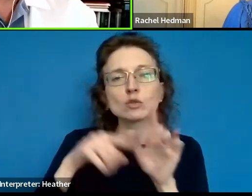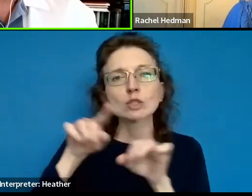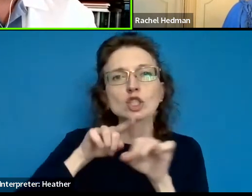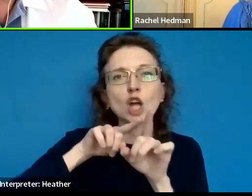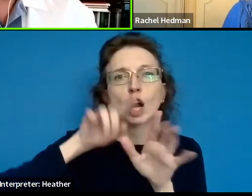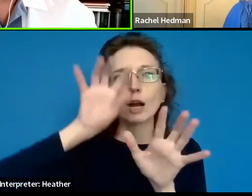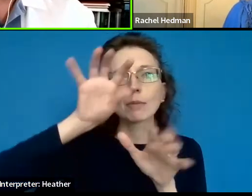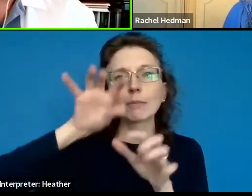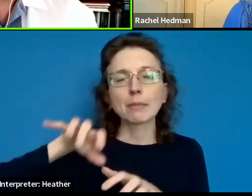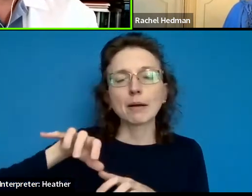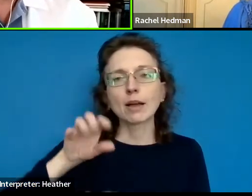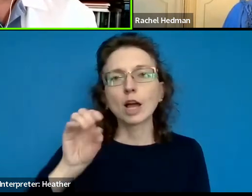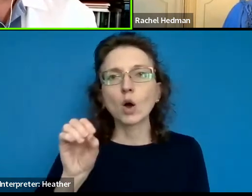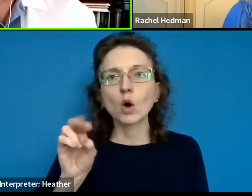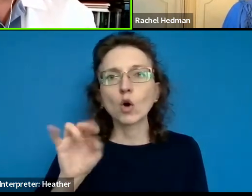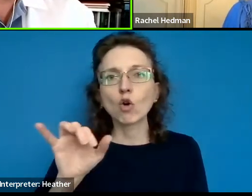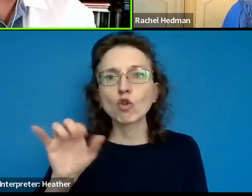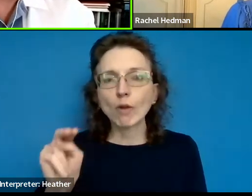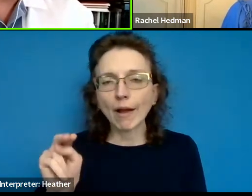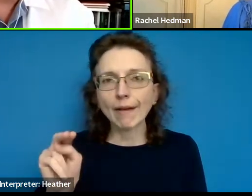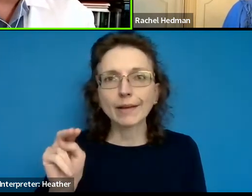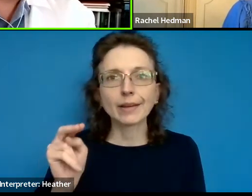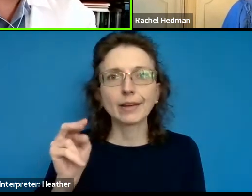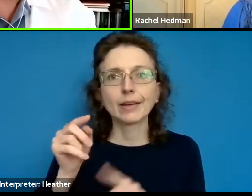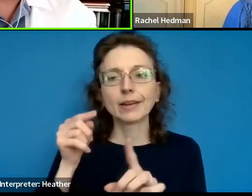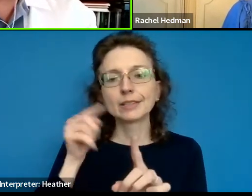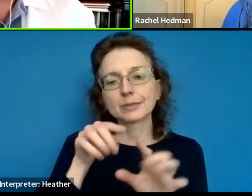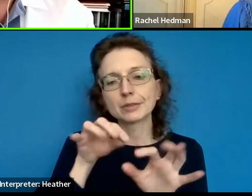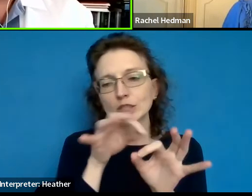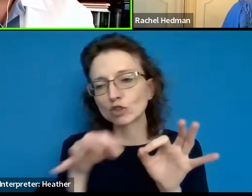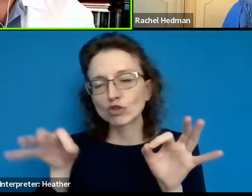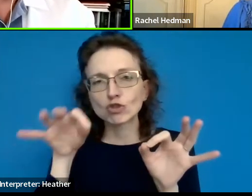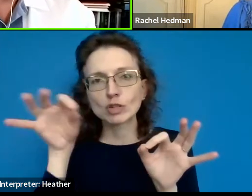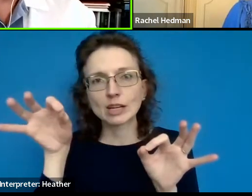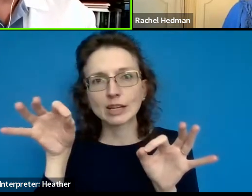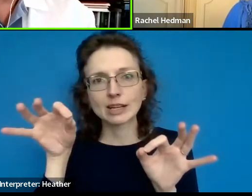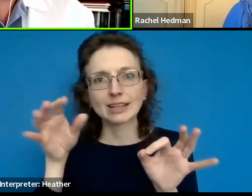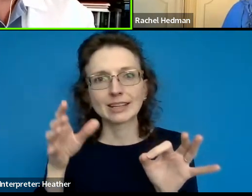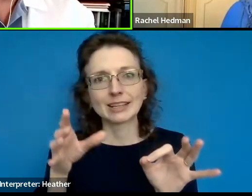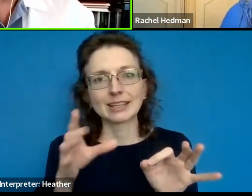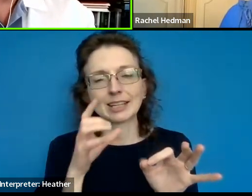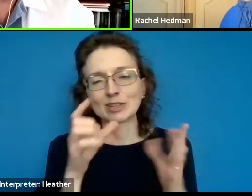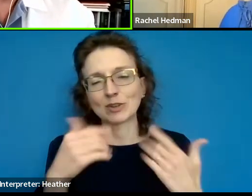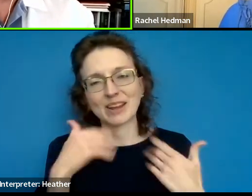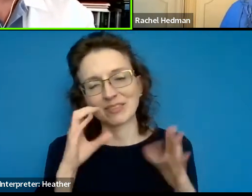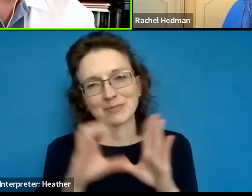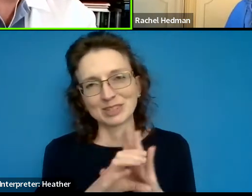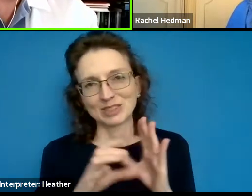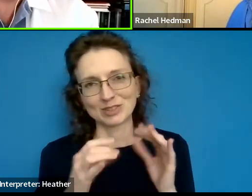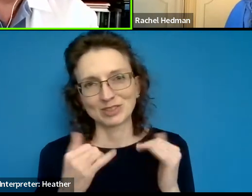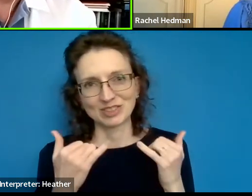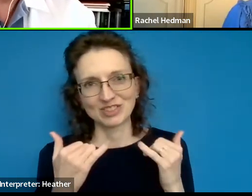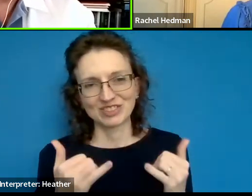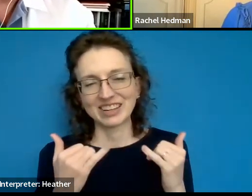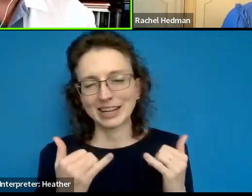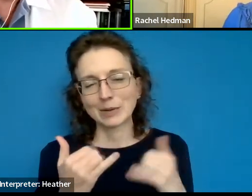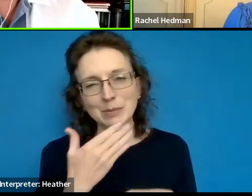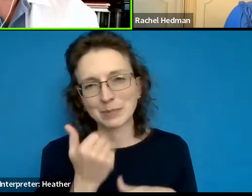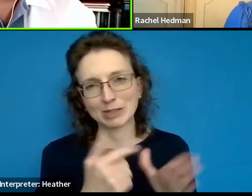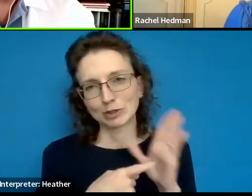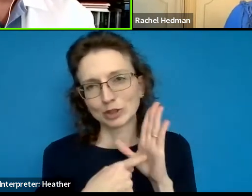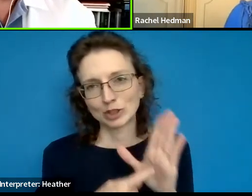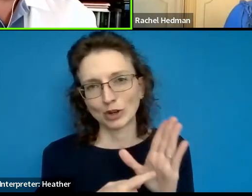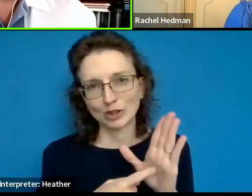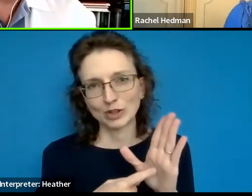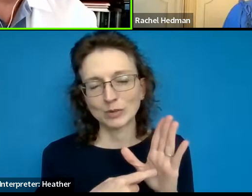the Orion can be formed in a particular strings. It's too bad I don't have a picture here. It would be better to show you in the picture,